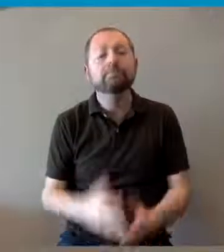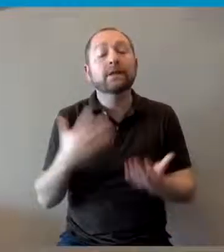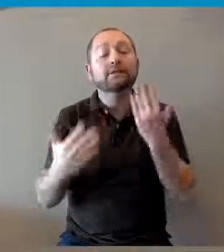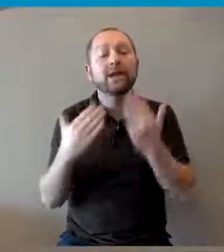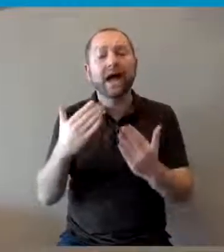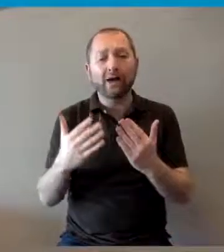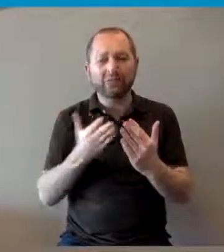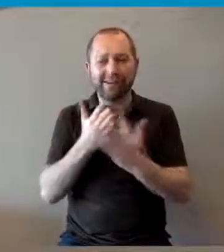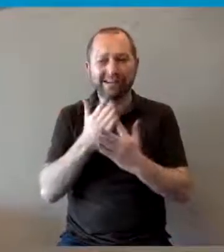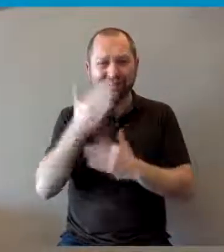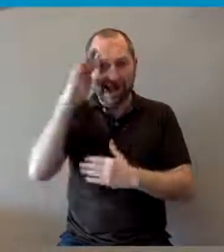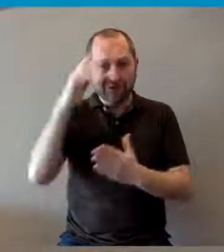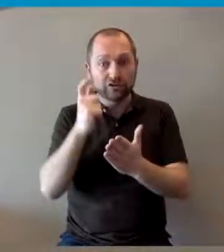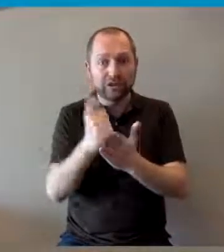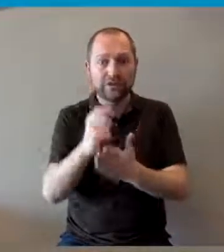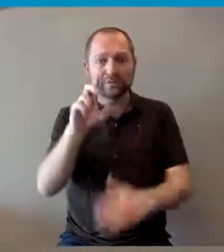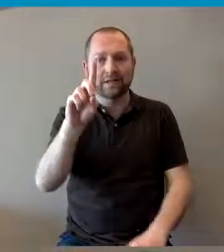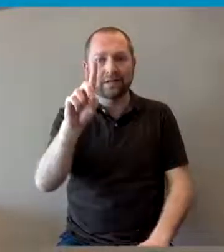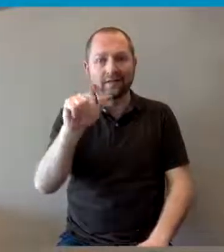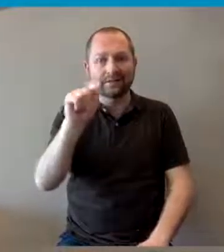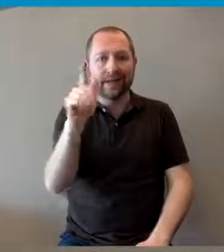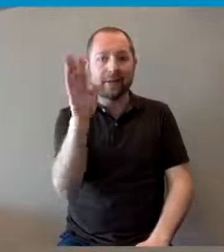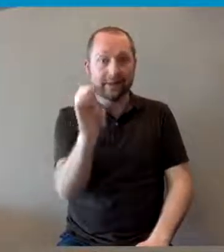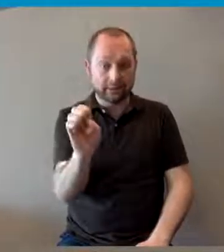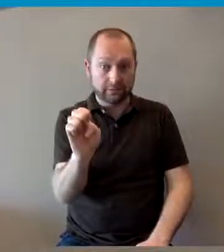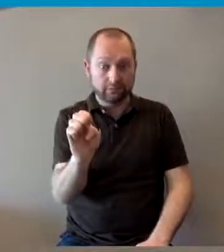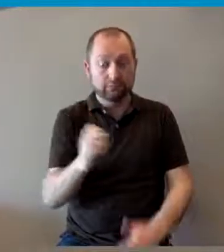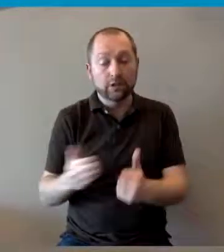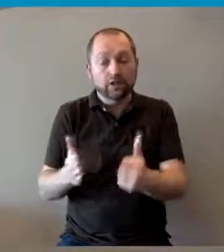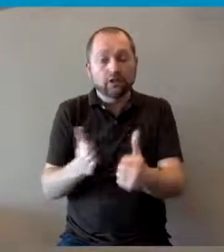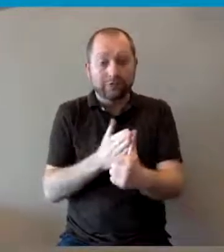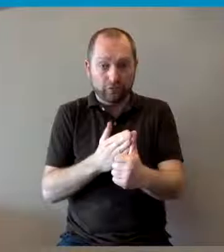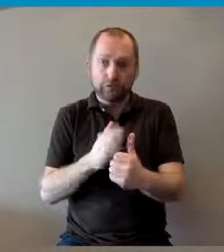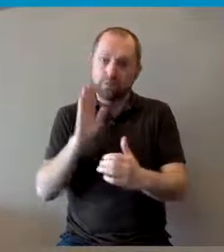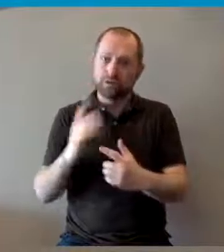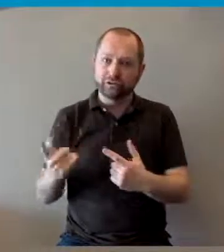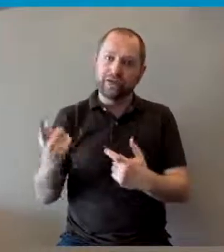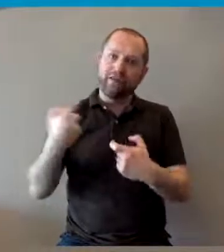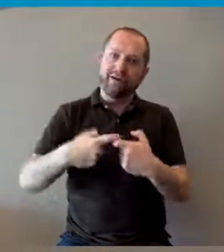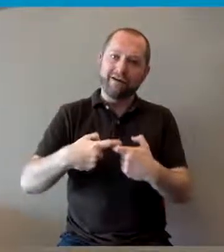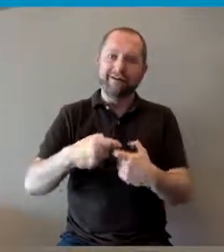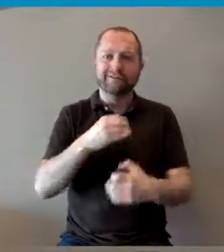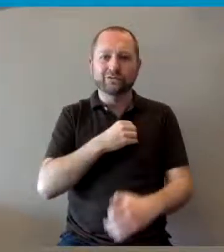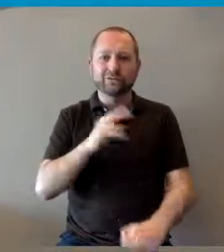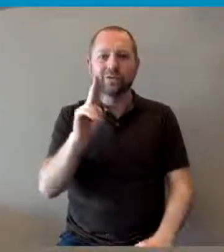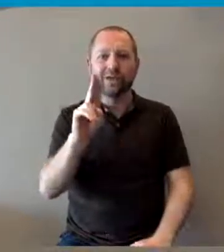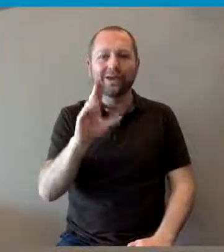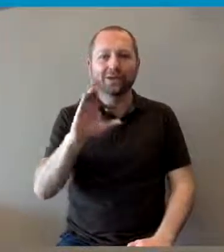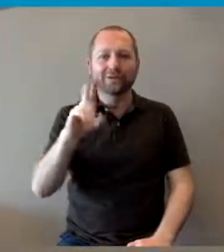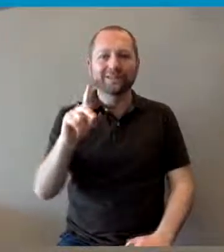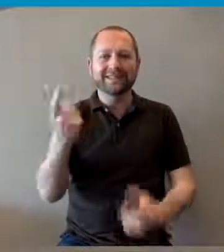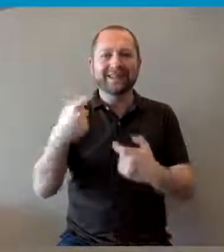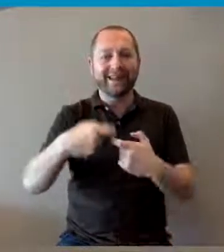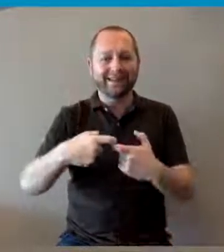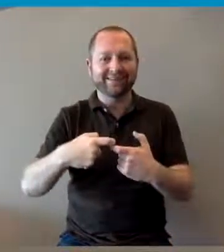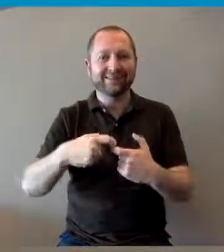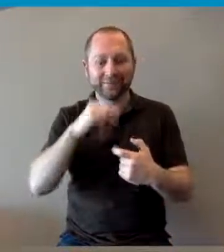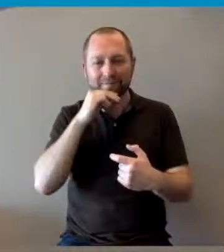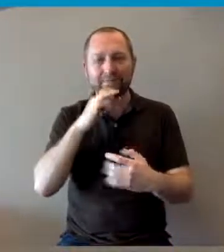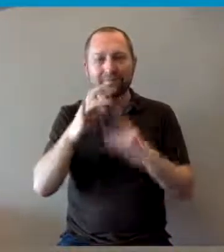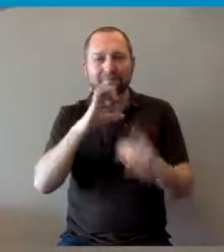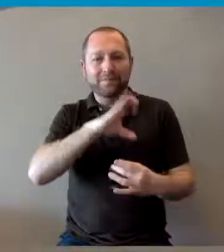So how to access the Irish Times database? First of all, as always, you need to ensure that you're logged into UCD Connect to make sure that you